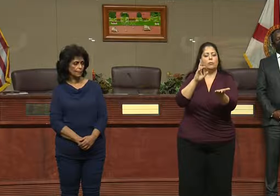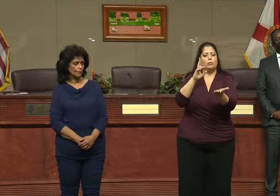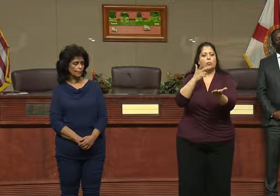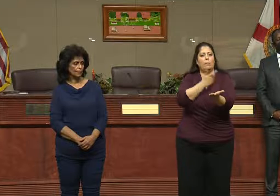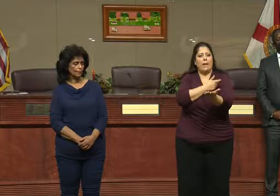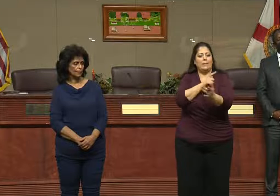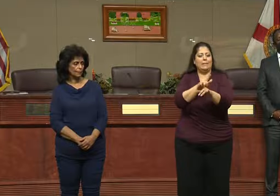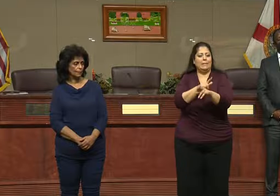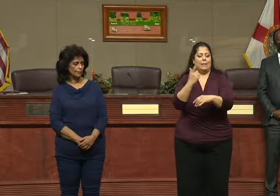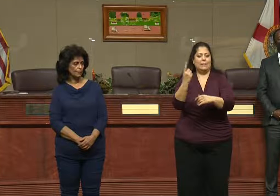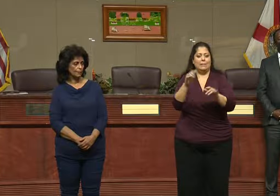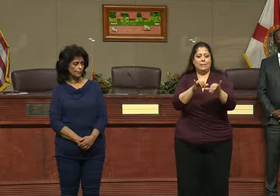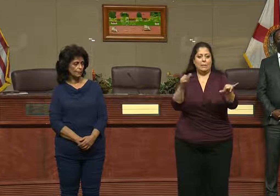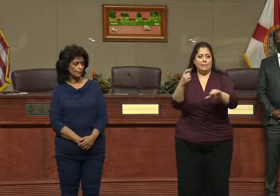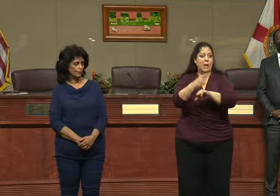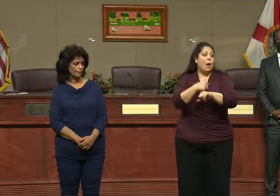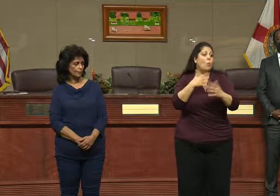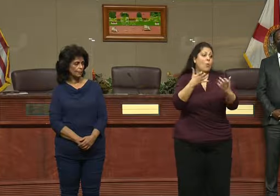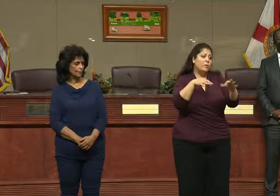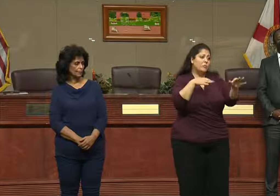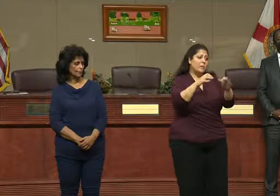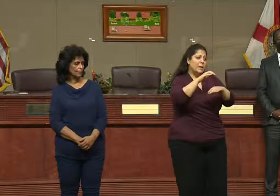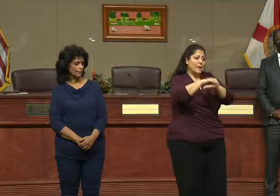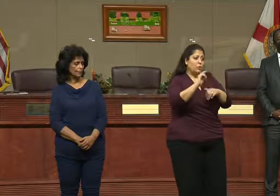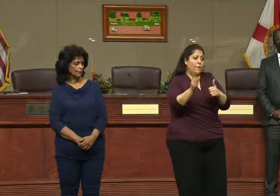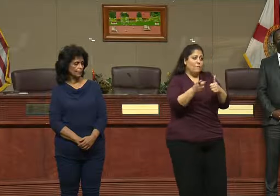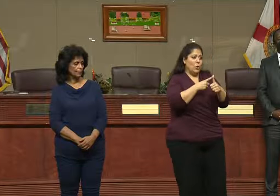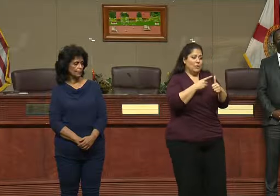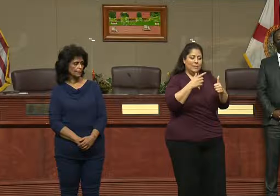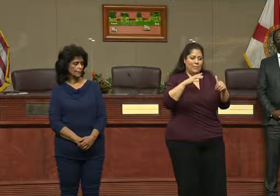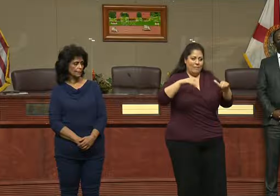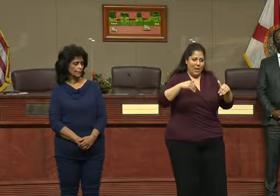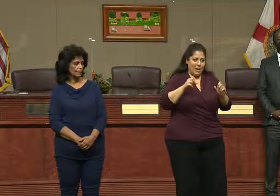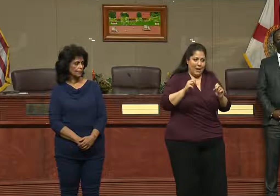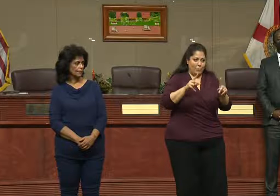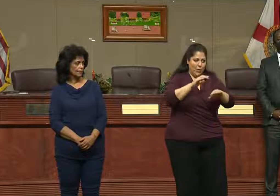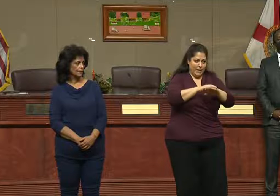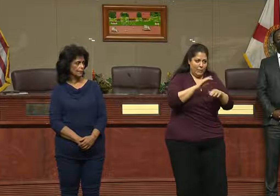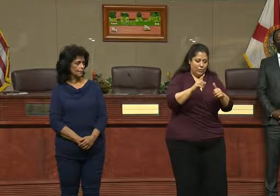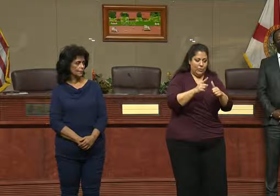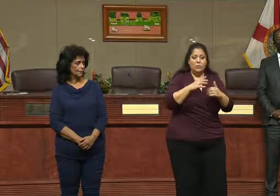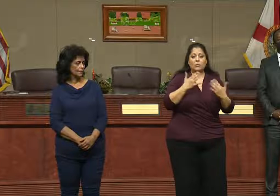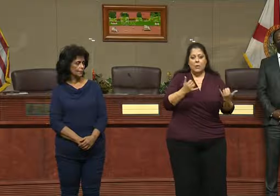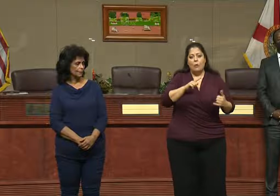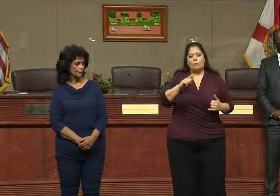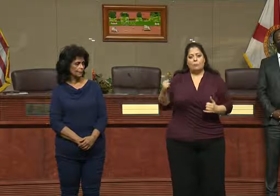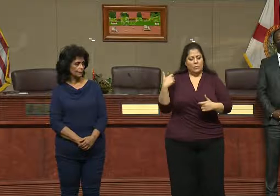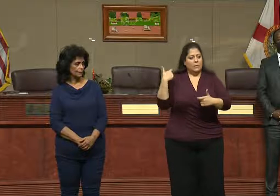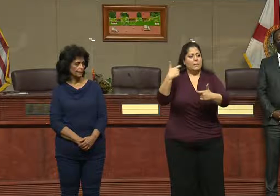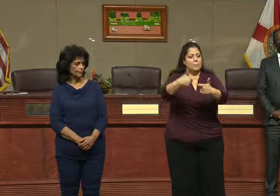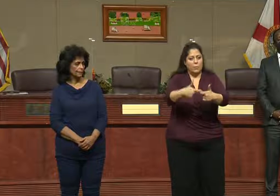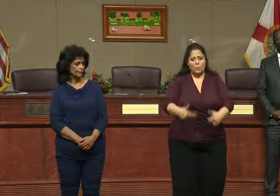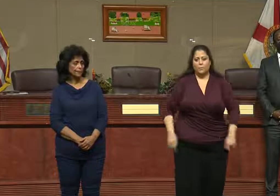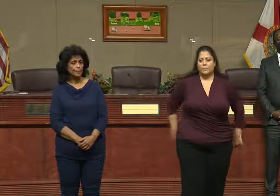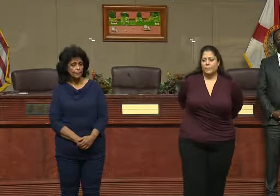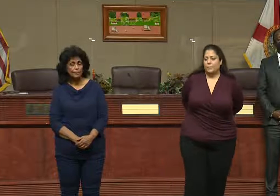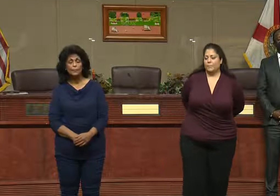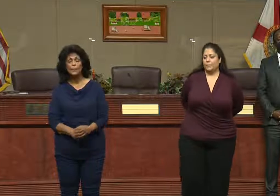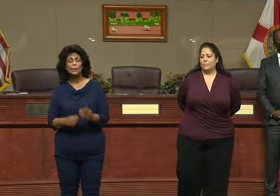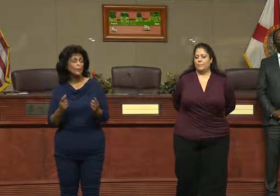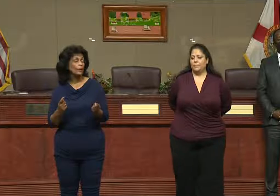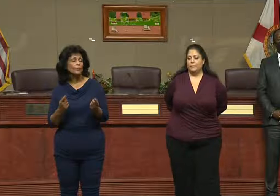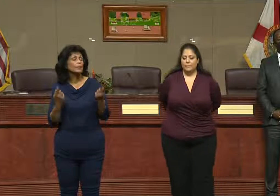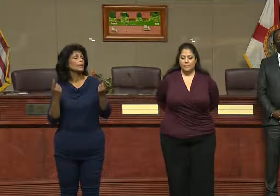Just explain that in English because I hadn't had the opportunity to explain that piece. En español, lo que va a